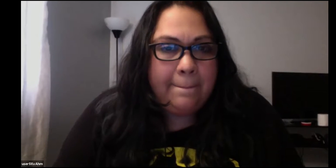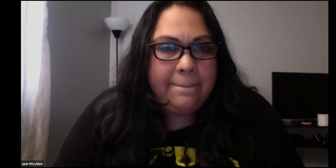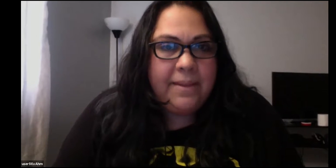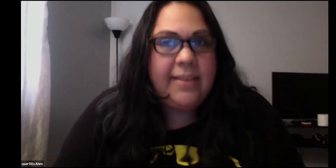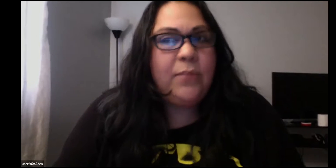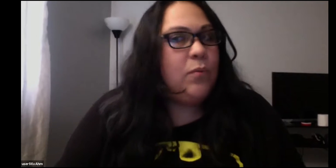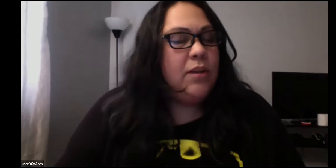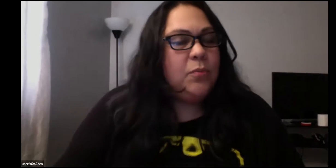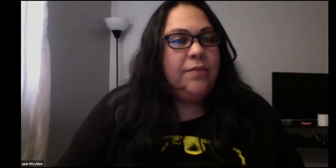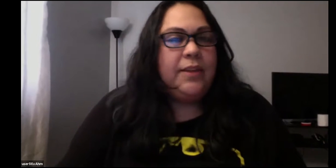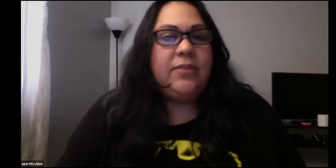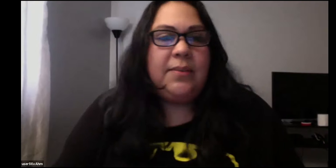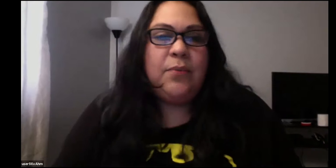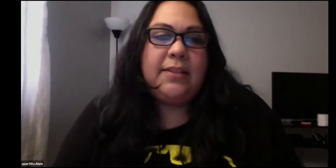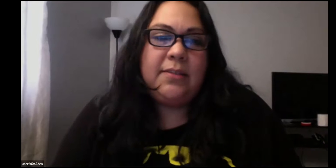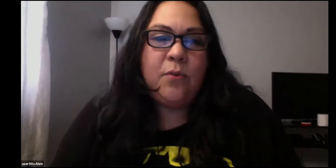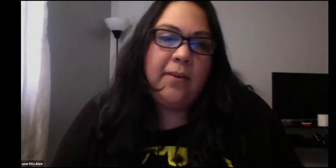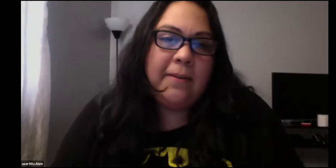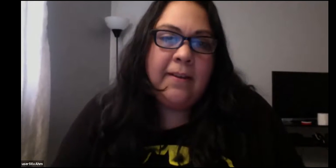And then we'll watch more videos and practice more.